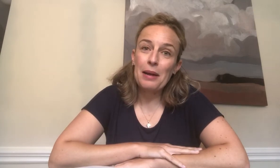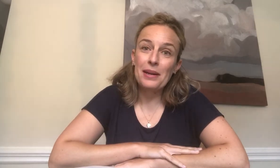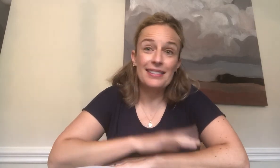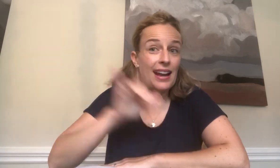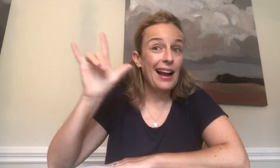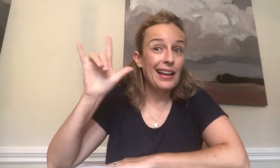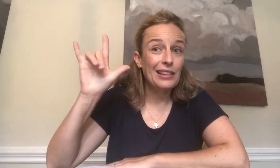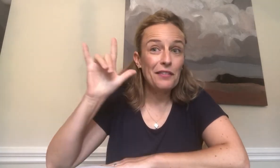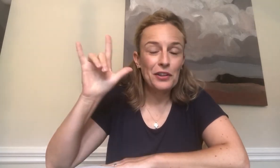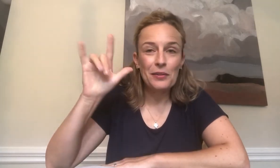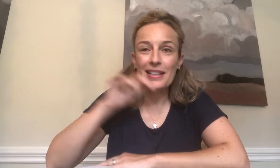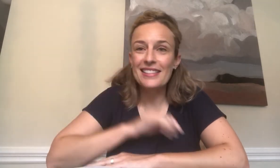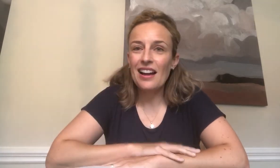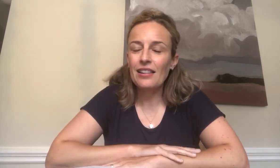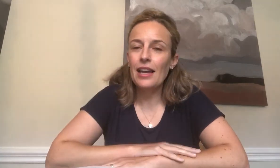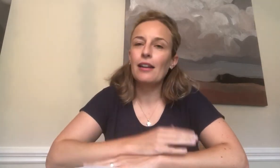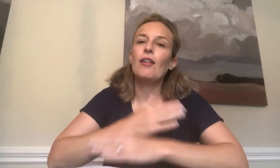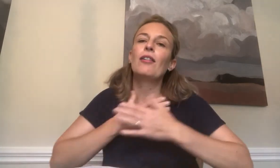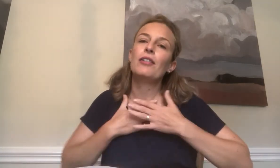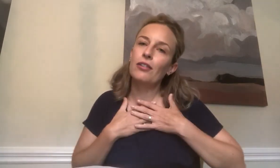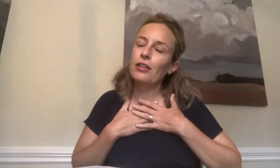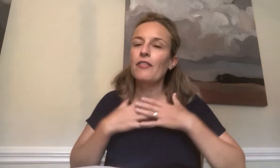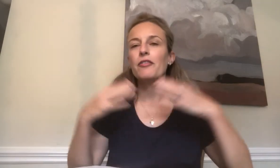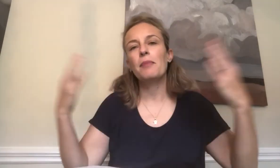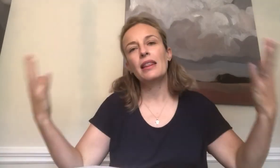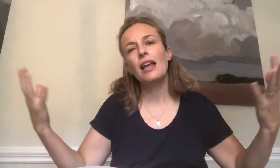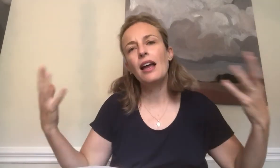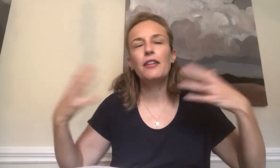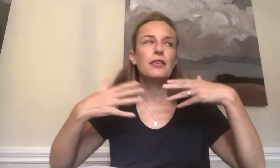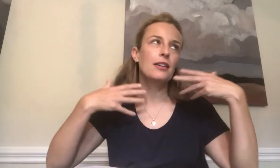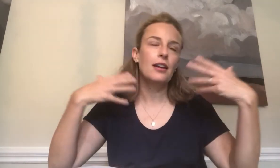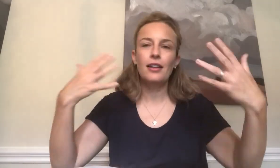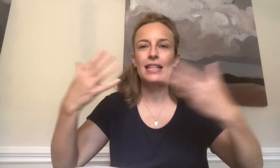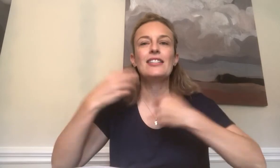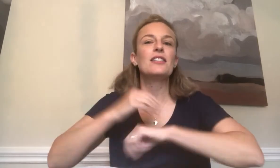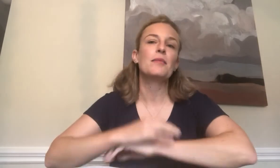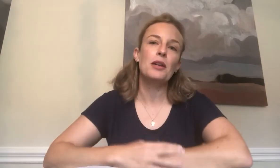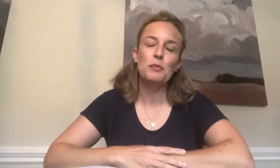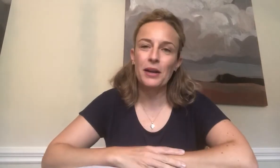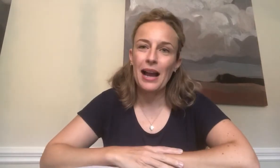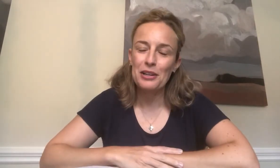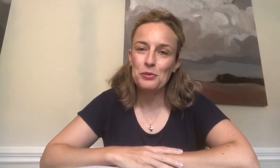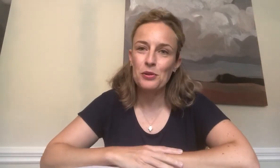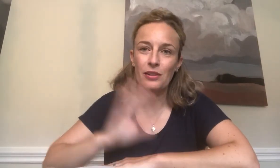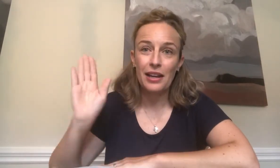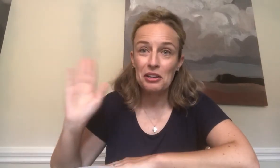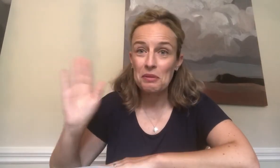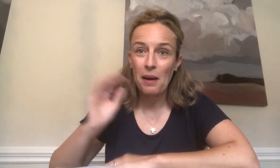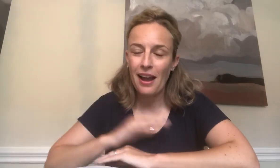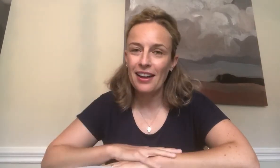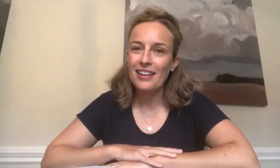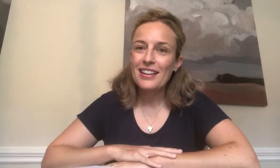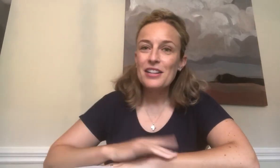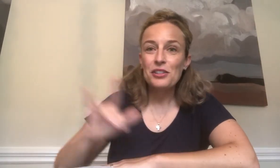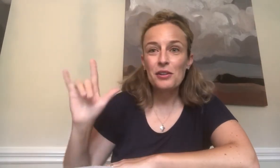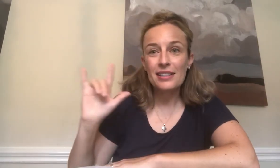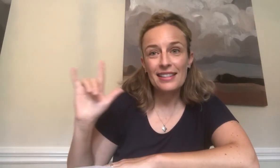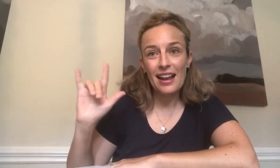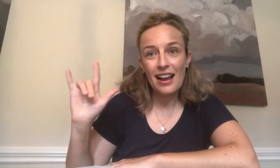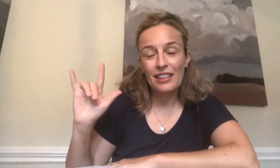by saying, I love you. It's not like, oh, you're the love of my life, da, da, da. It's just a much more casual, like, goodbye. So you can say, I love